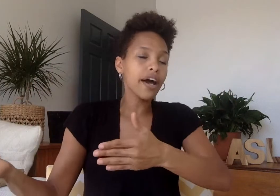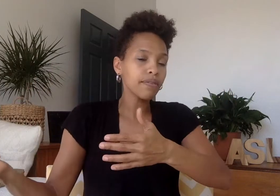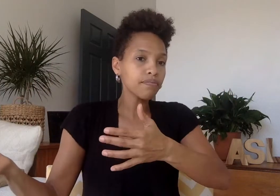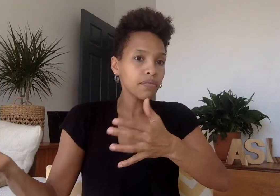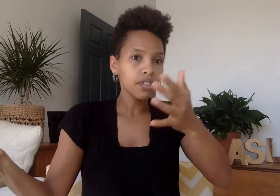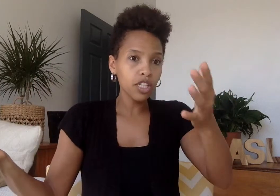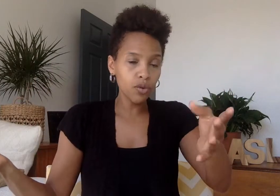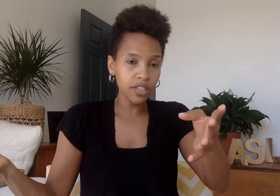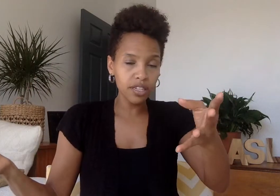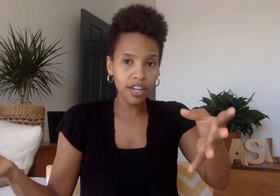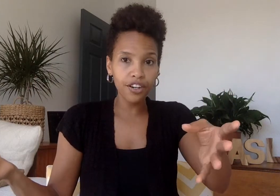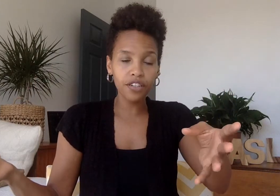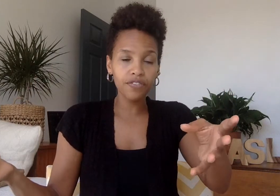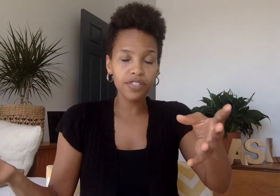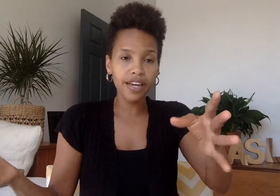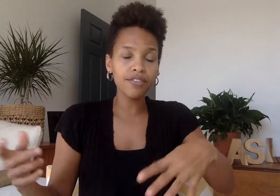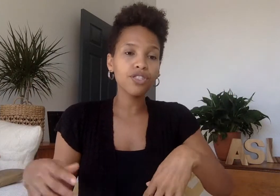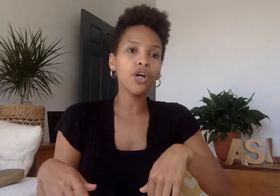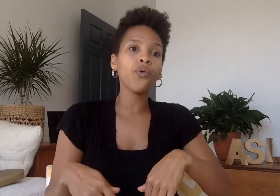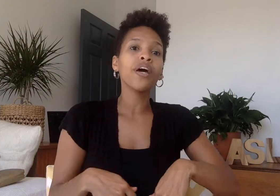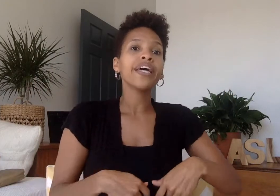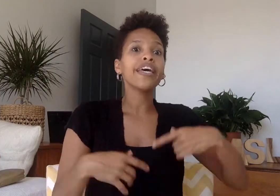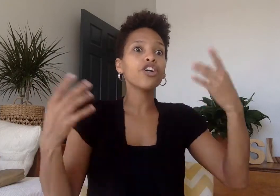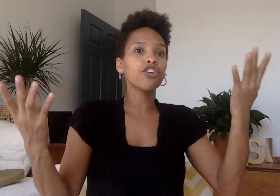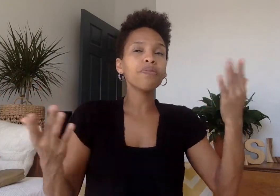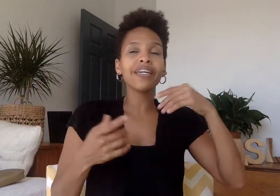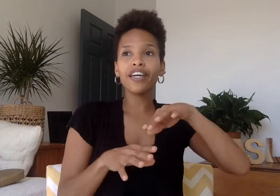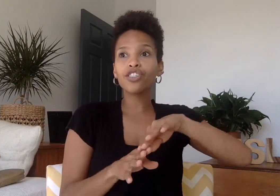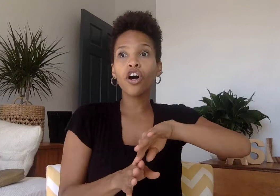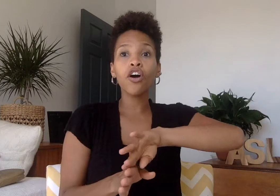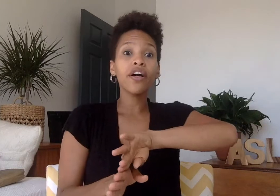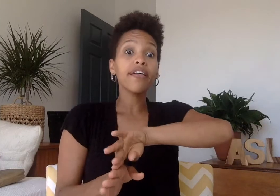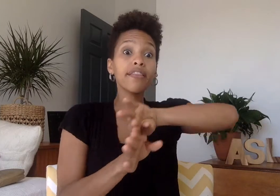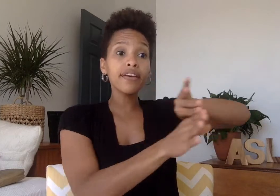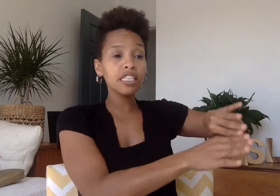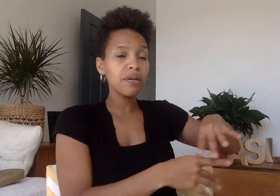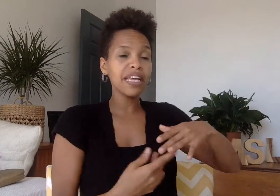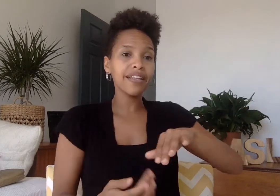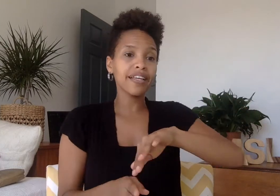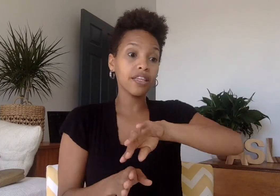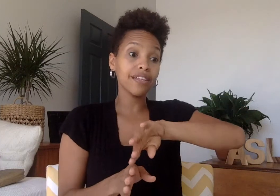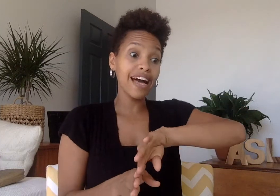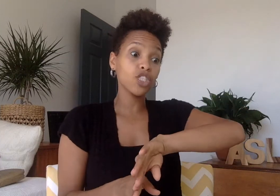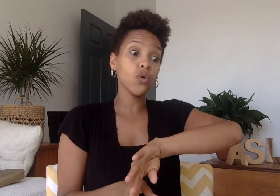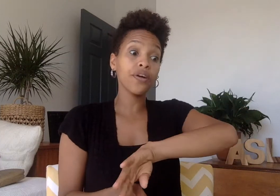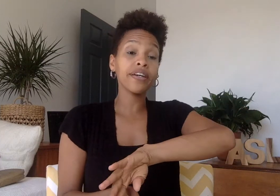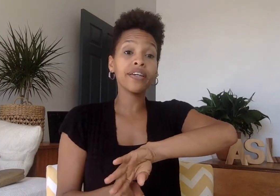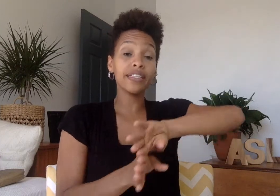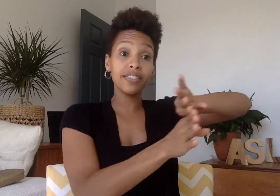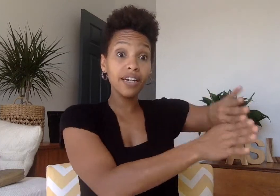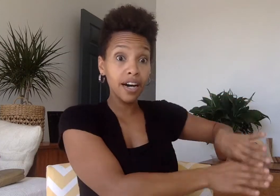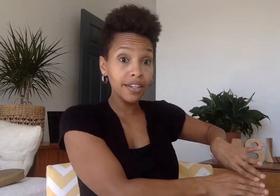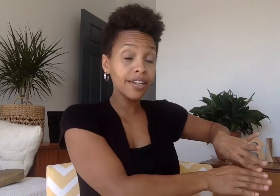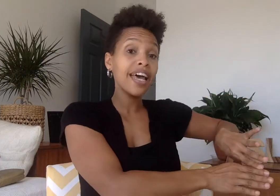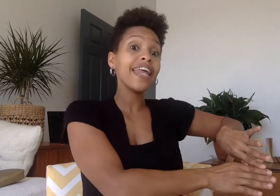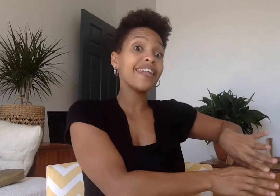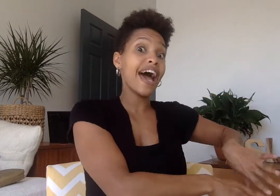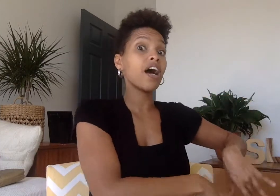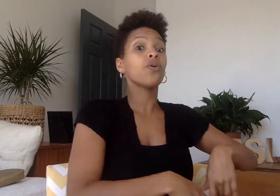time is what the narrative says. So it could be, I saw this, meaning like the last story is done. Now the